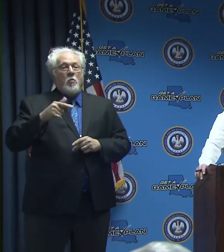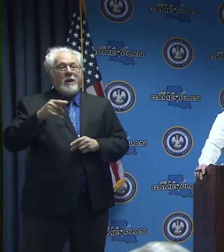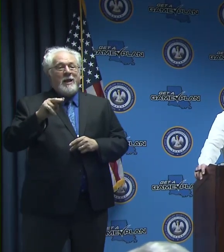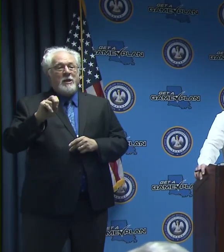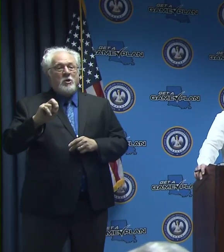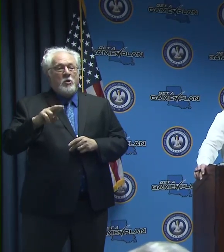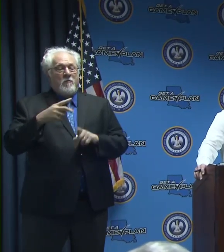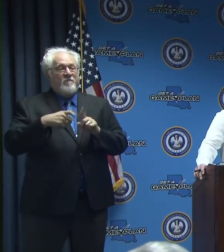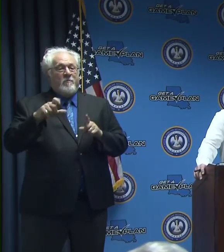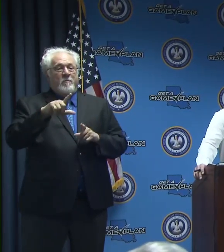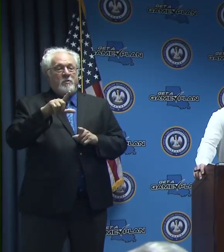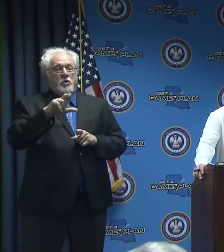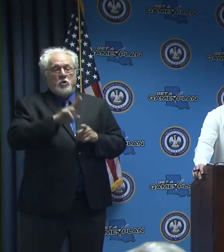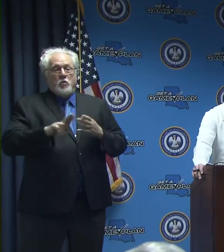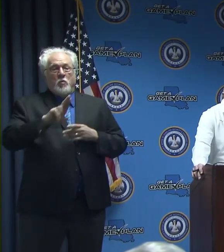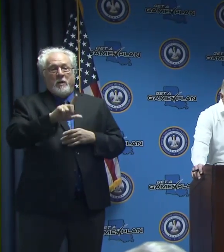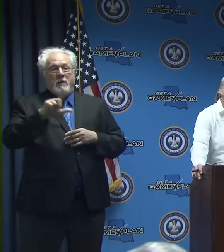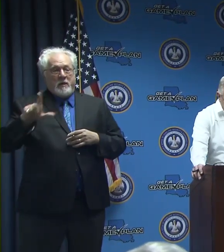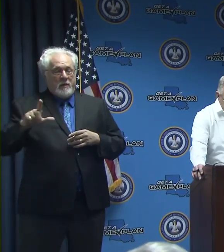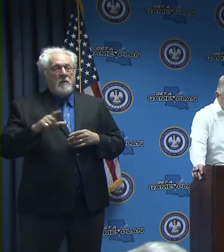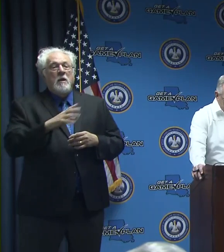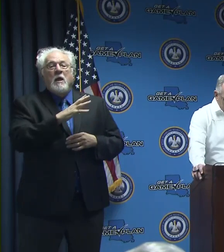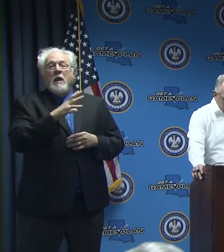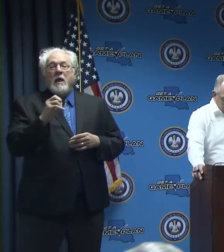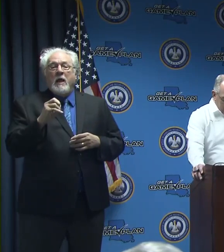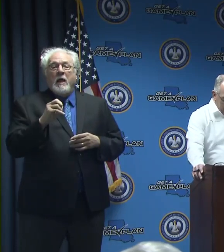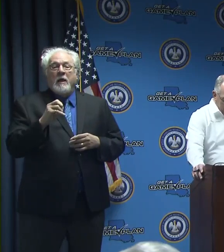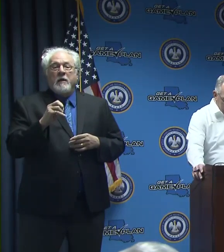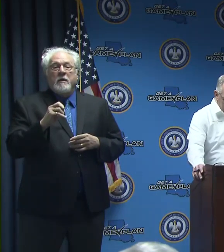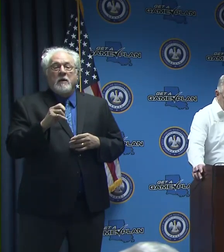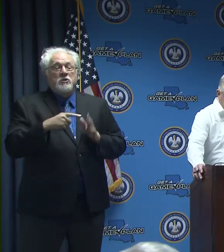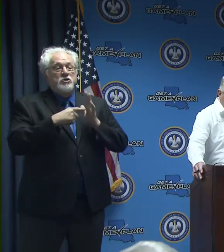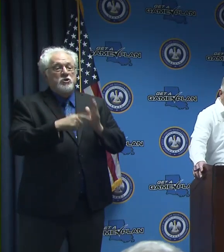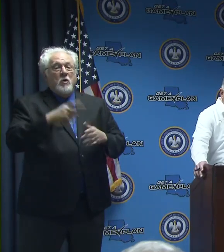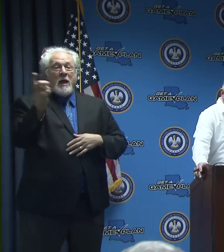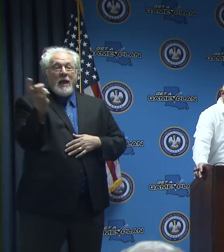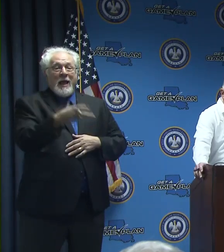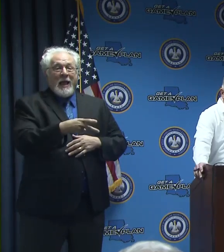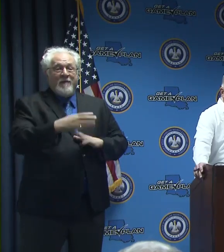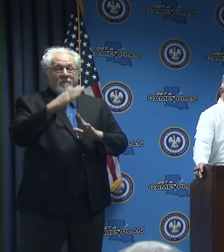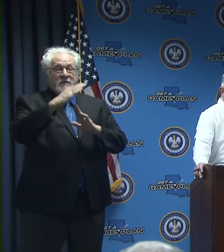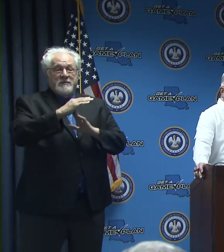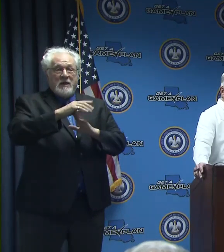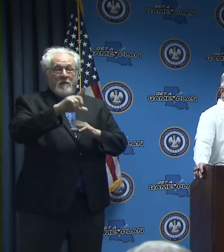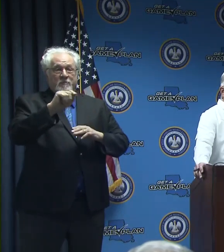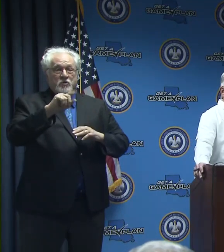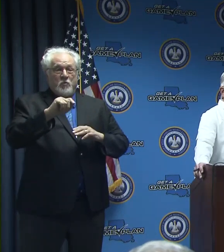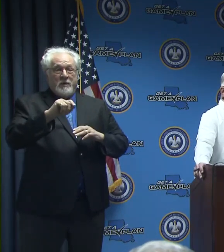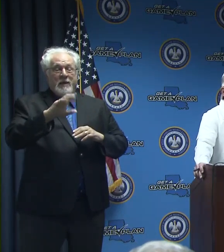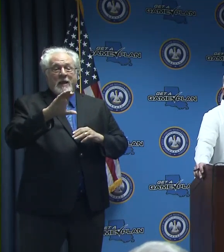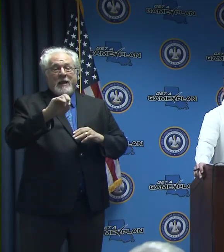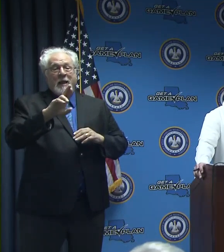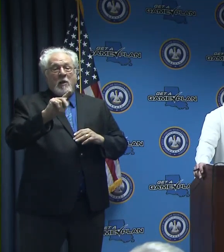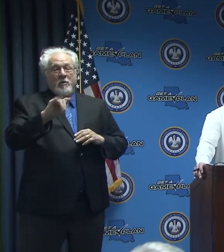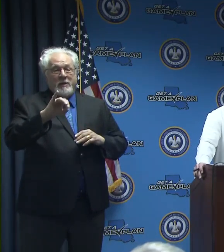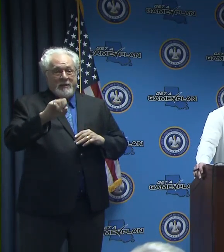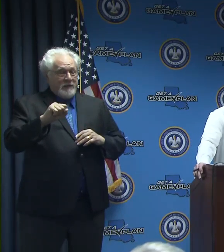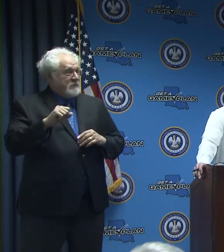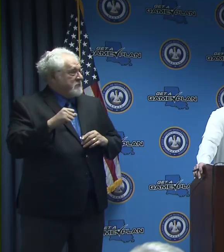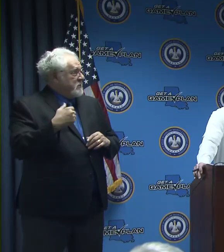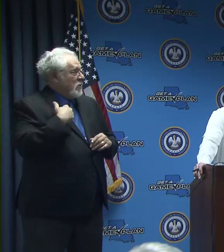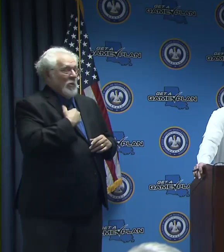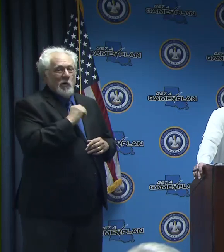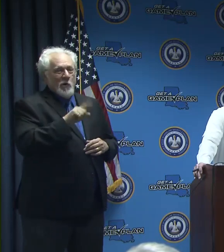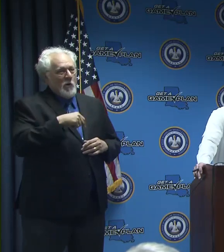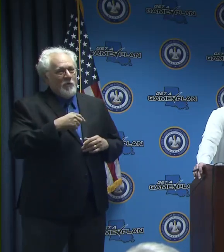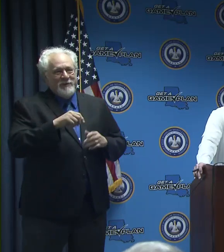of Louisiana Lafayette. And what it shows is that half of the top 20 counties, and of course we're the only state